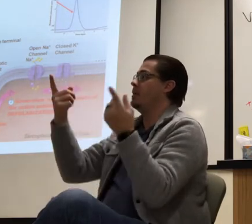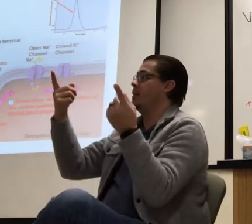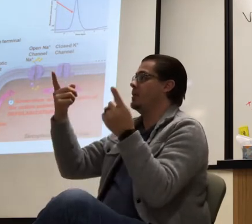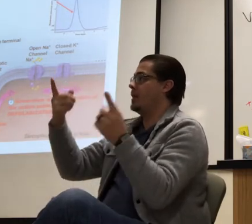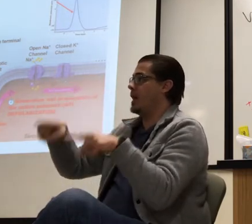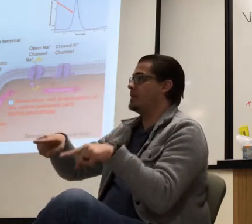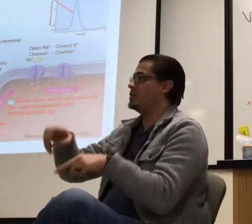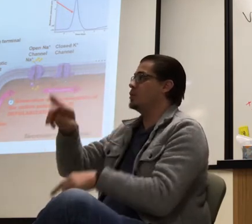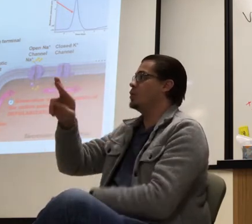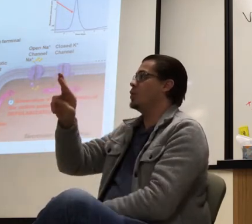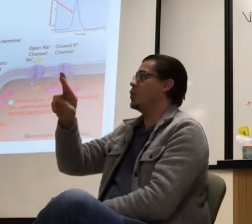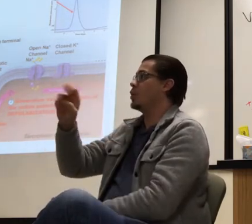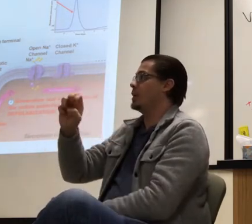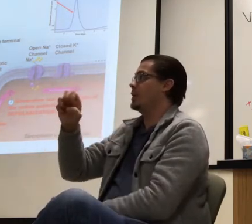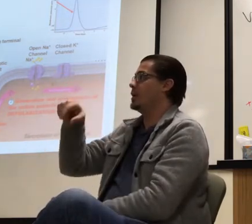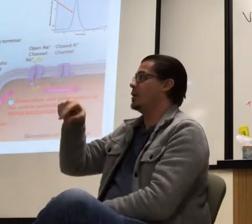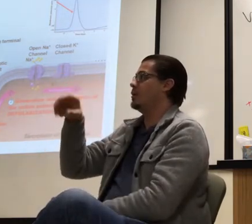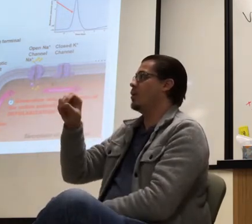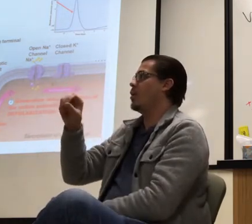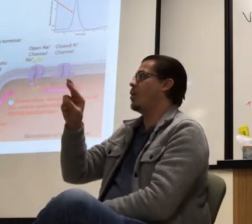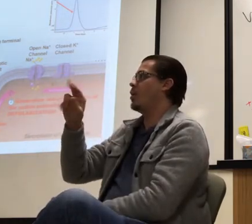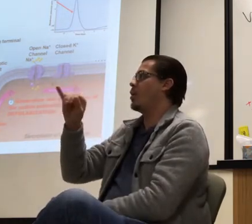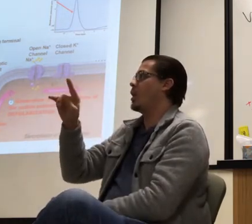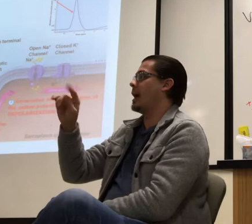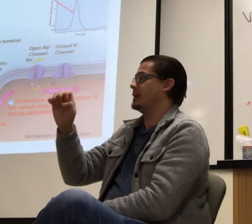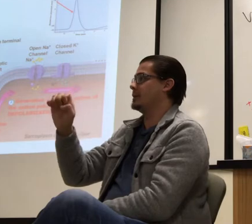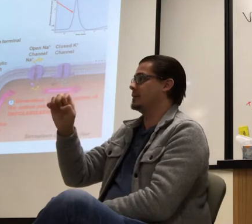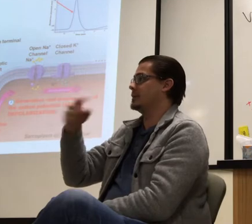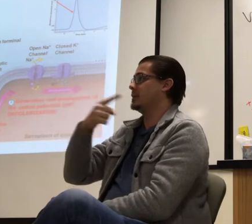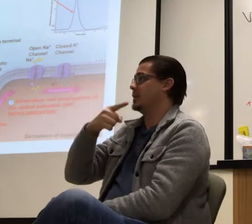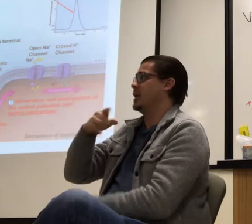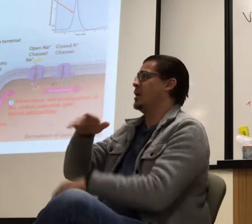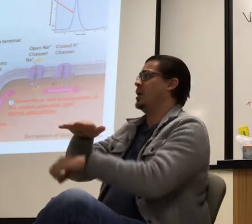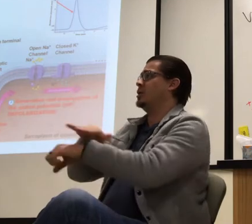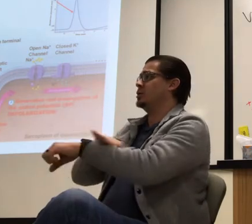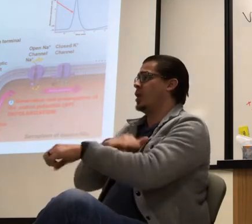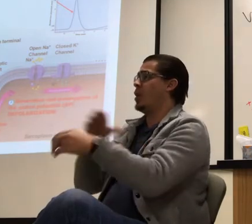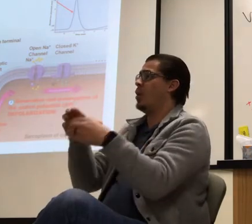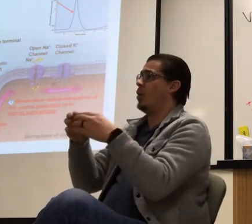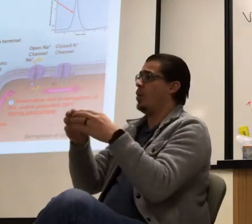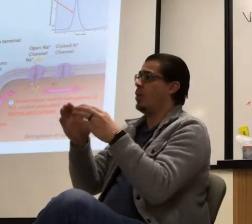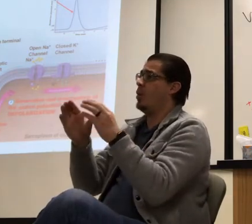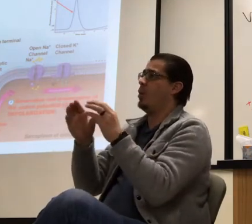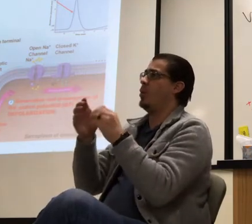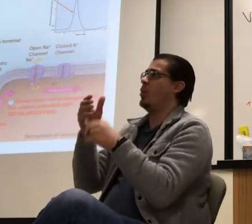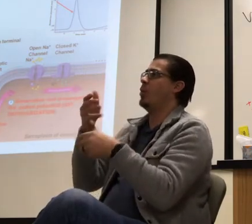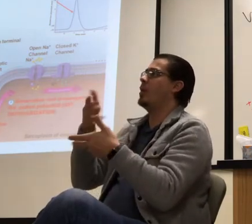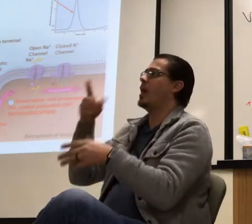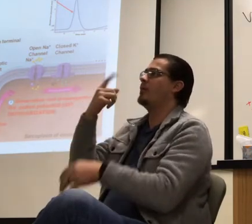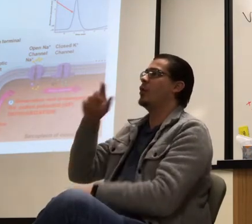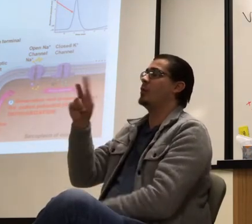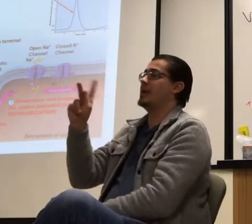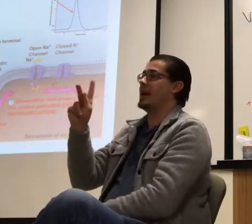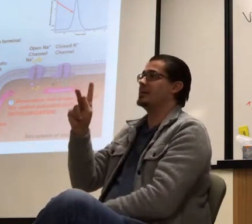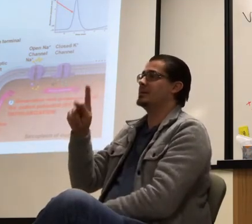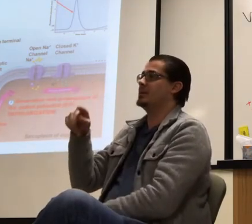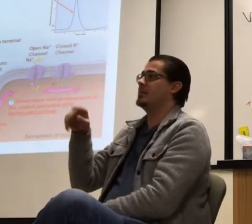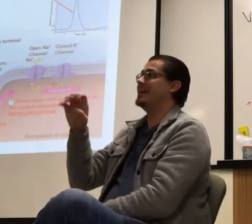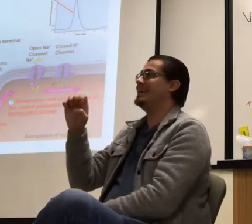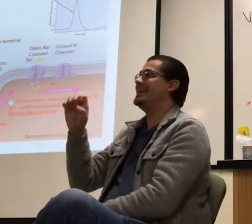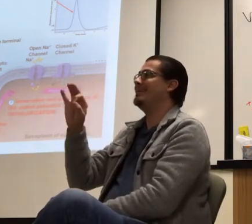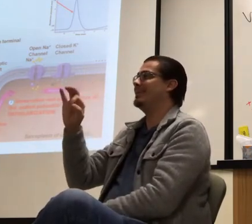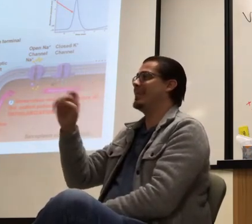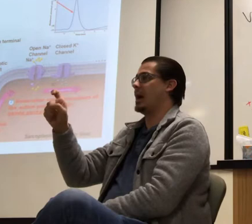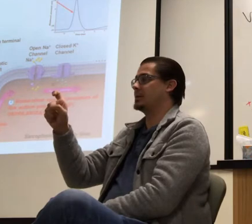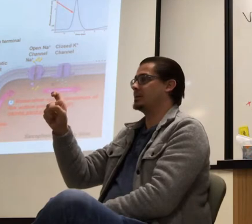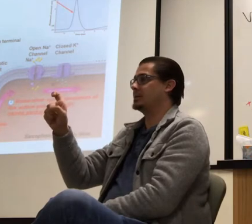to repolarize, these slowly open and then allow for the potassium efflux. So